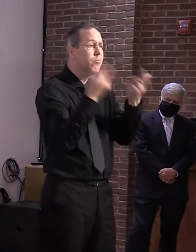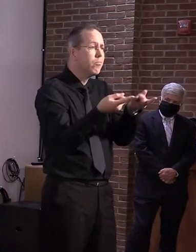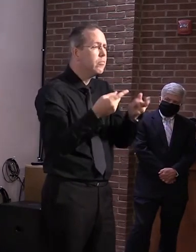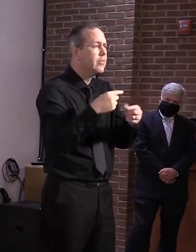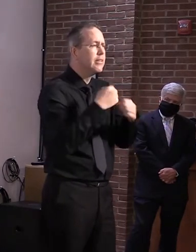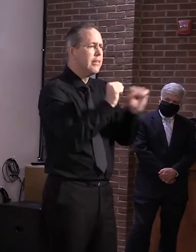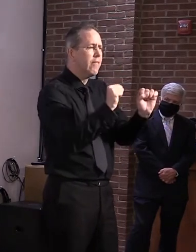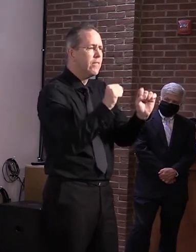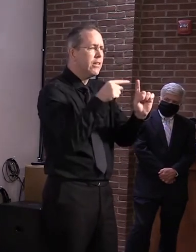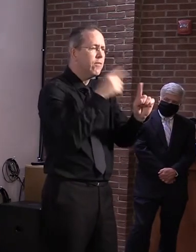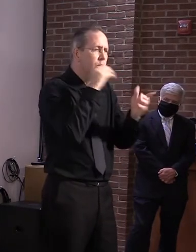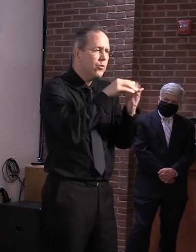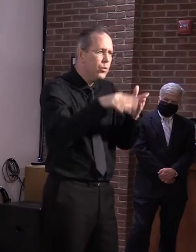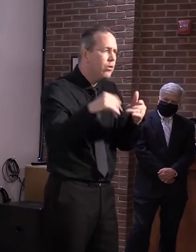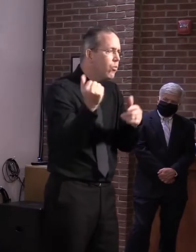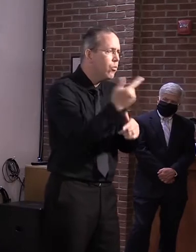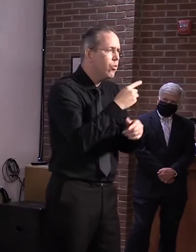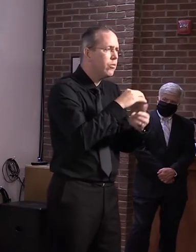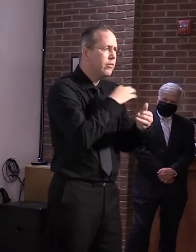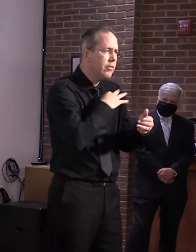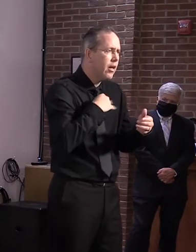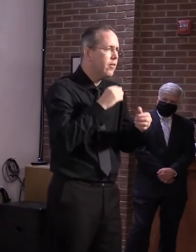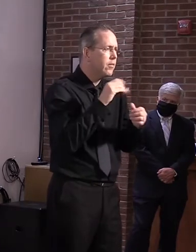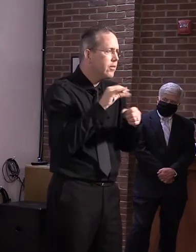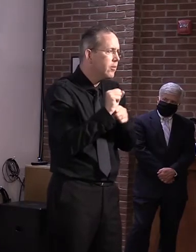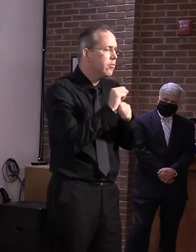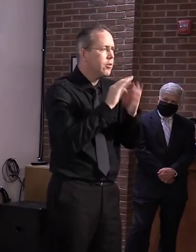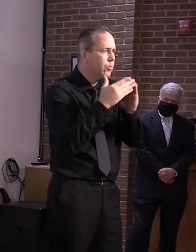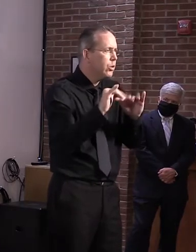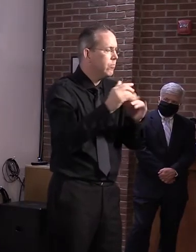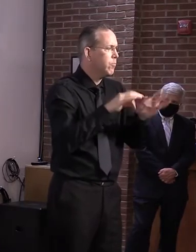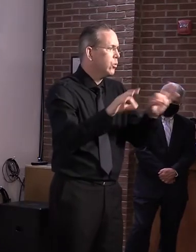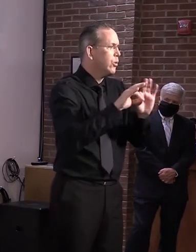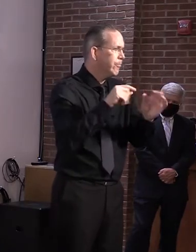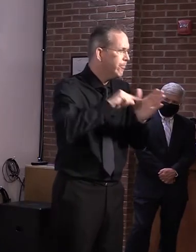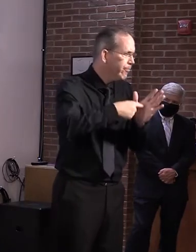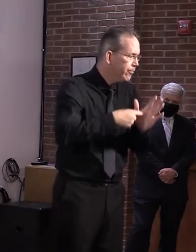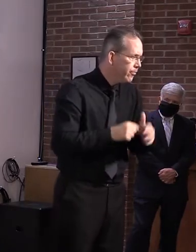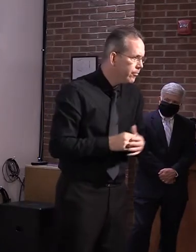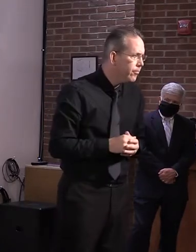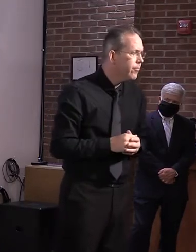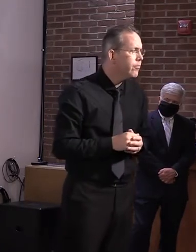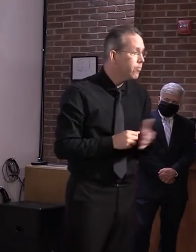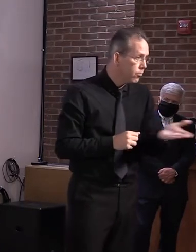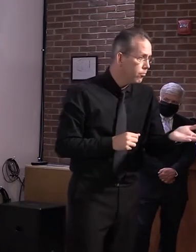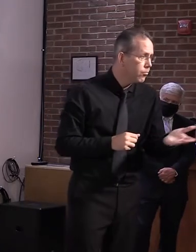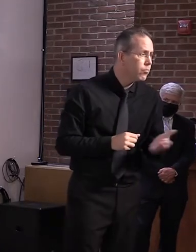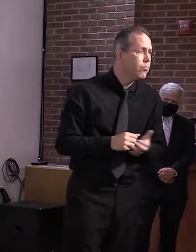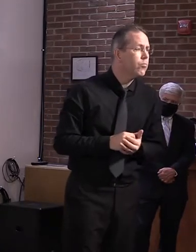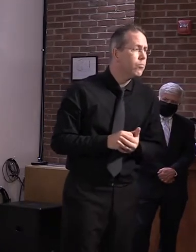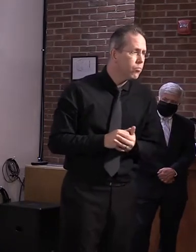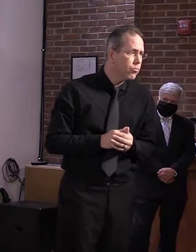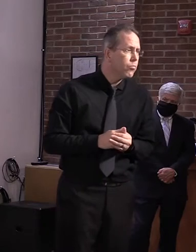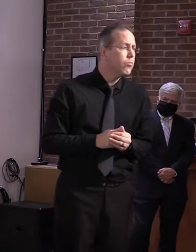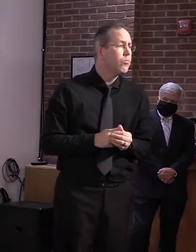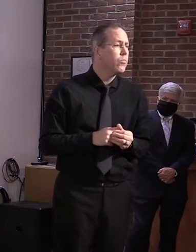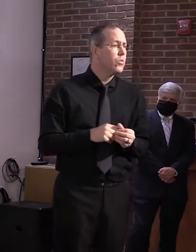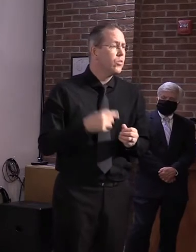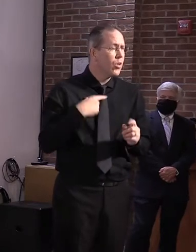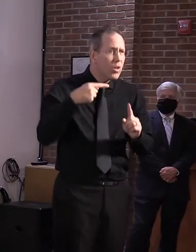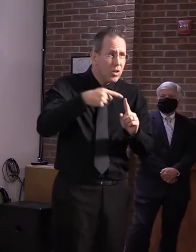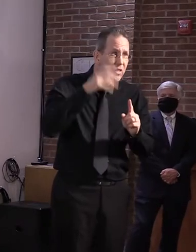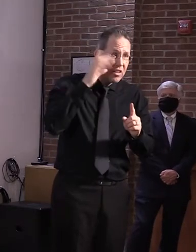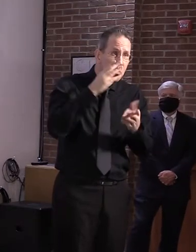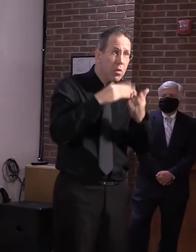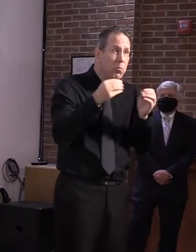campus? Absolutely. Like if it, yeah. Yes. Do you think that could happen? I believe in the nation. We will see an acceleration